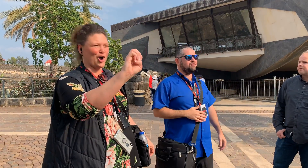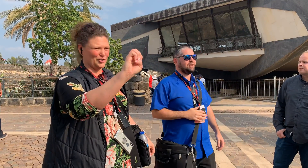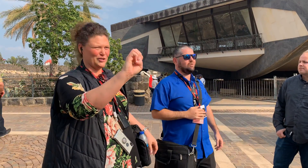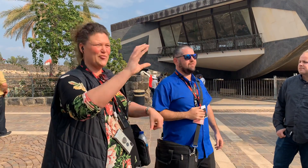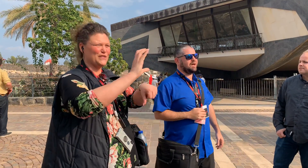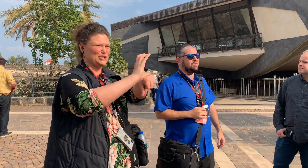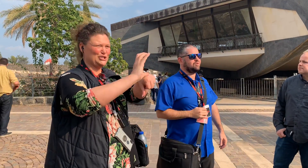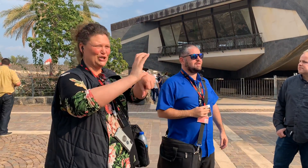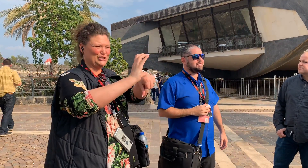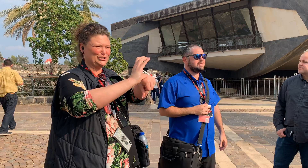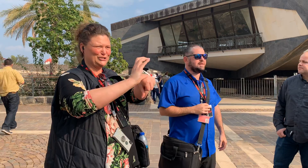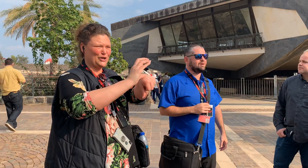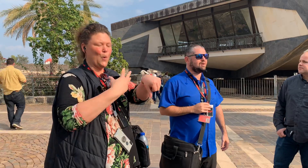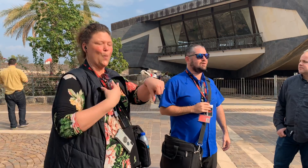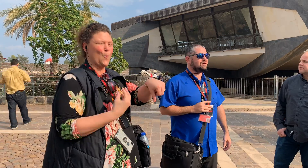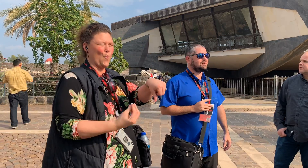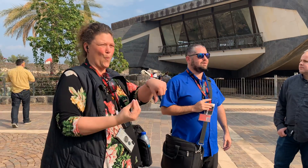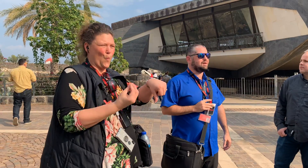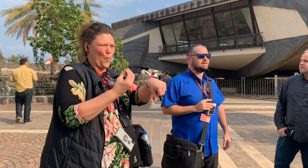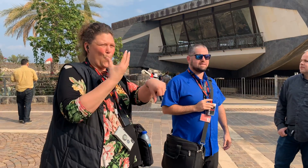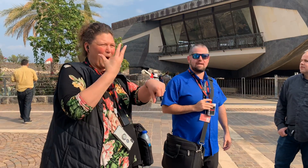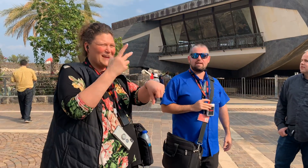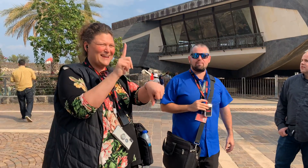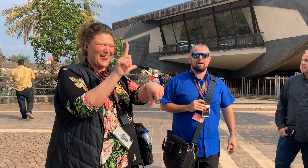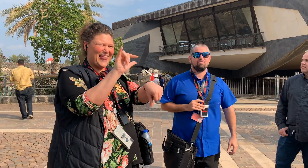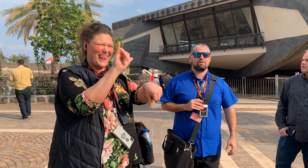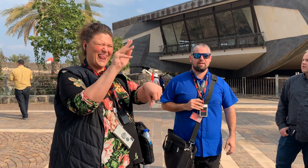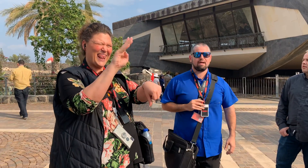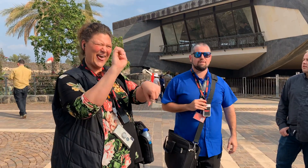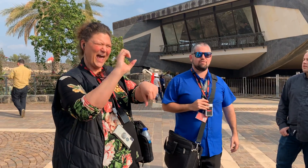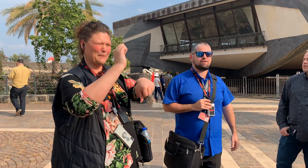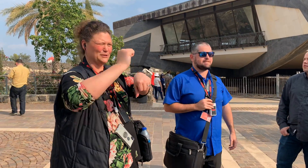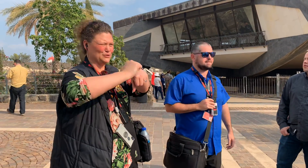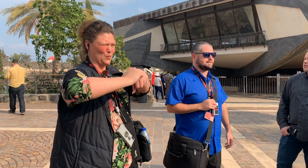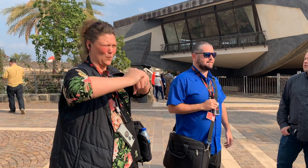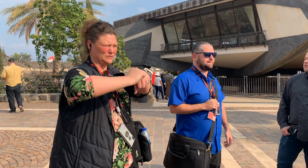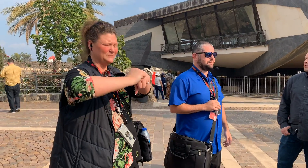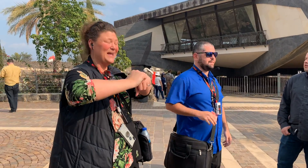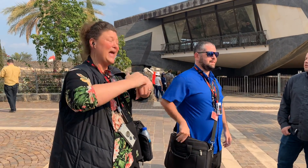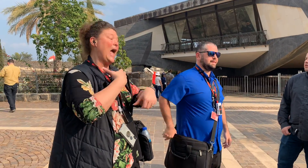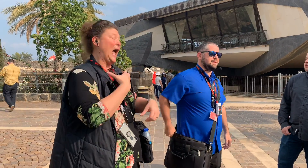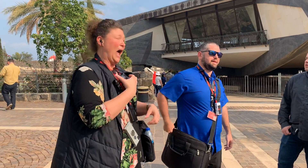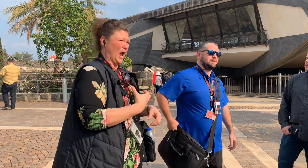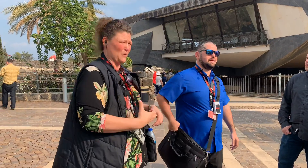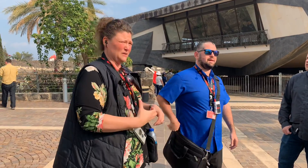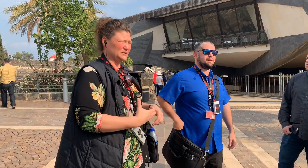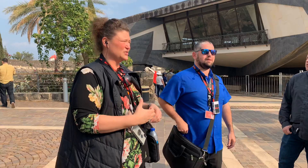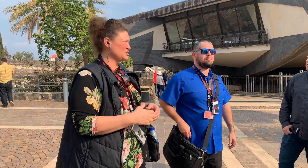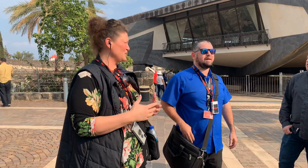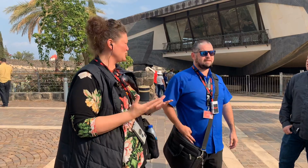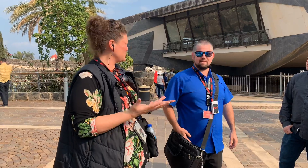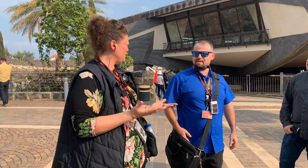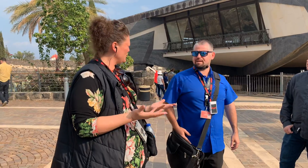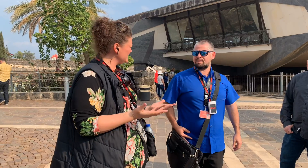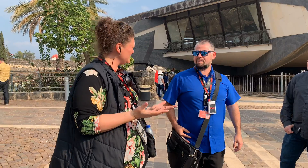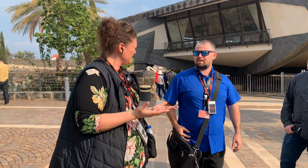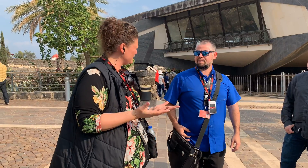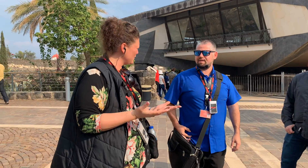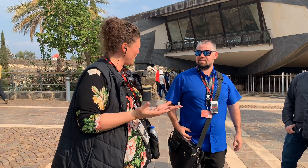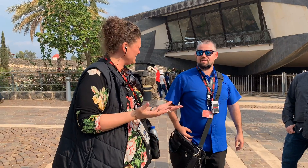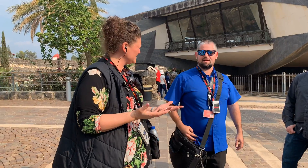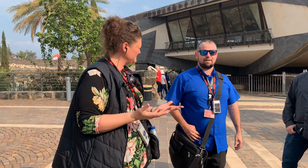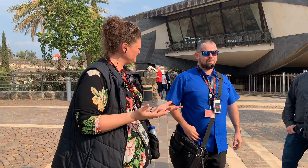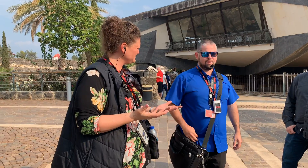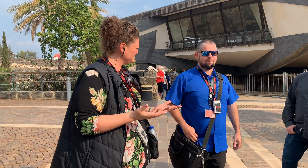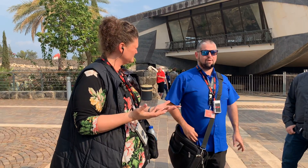I wish I could tell you this synagogue is dated back to the times of Jesus. The purity. So it shows purity